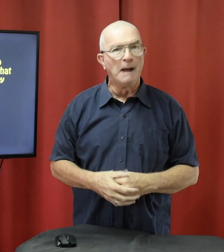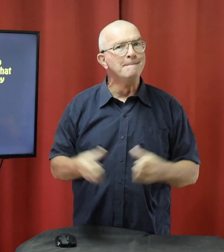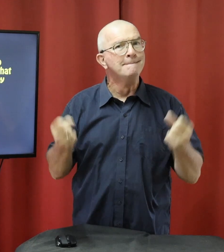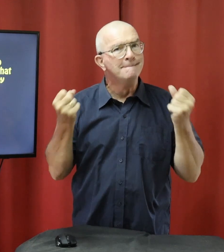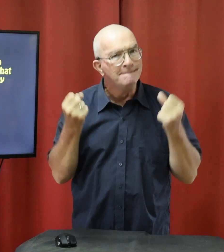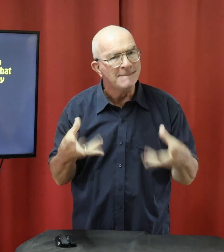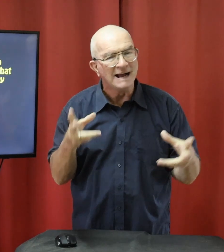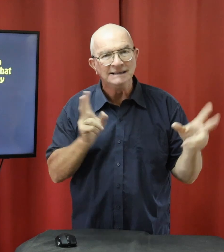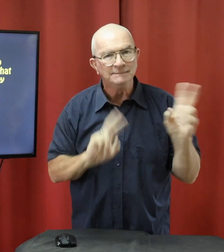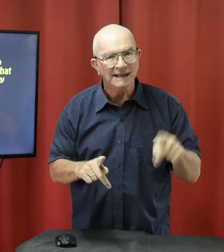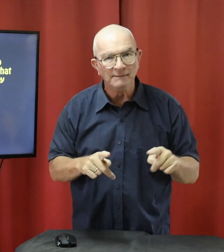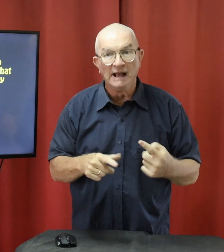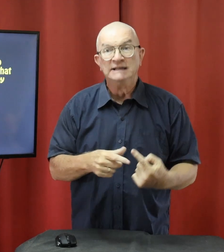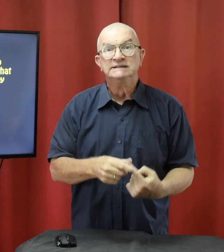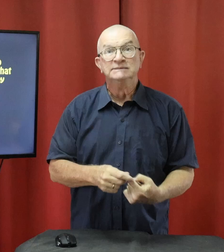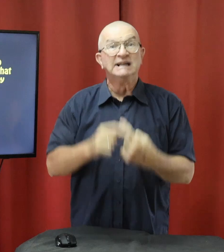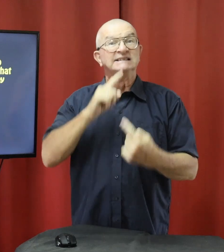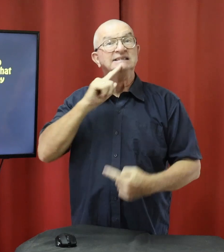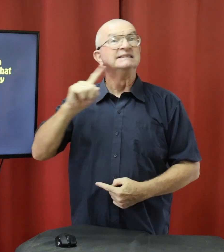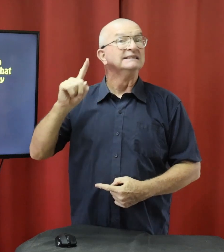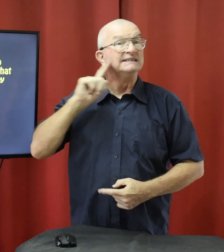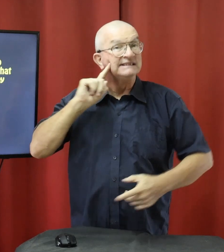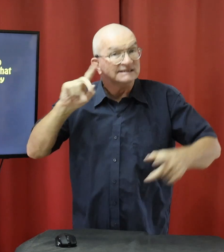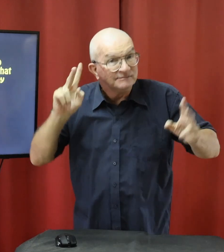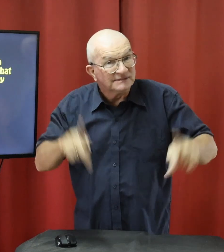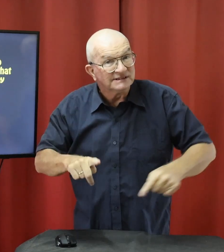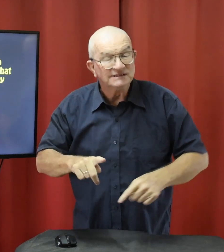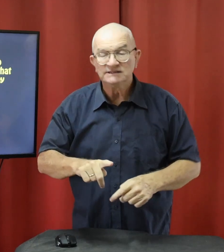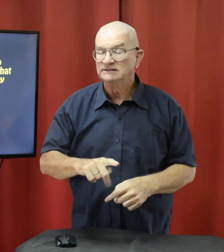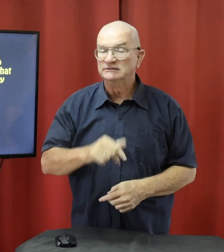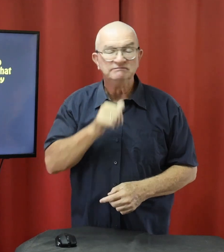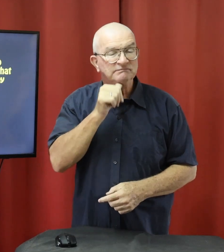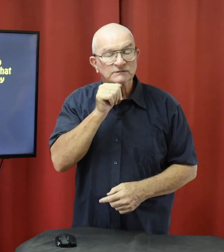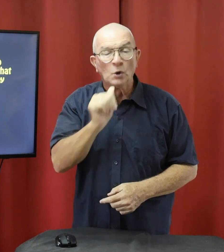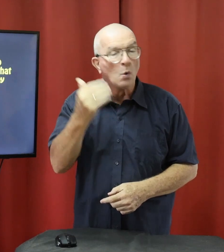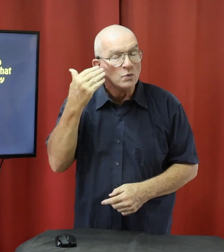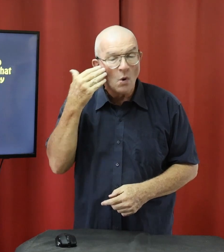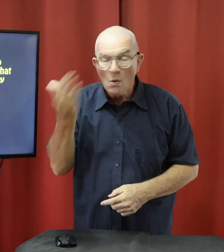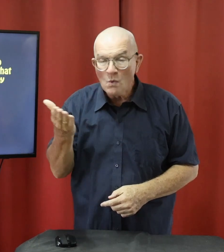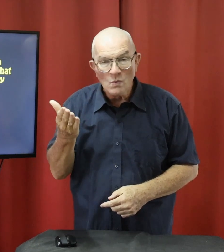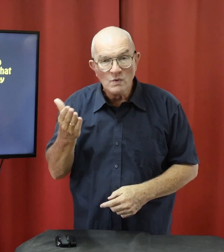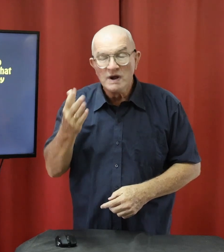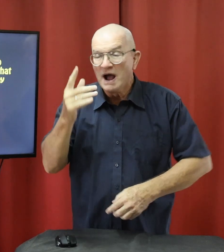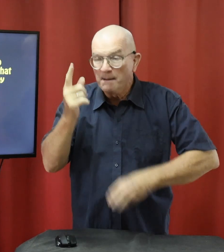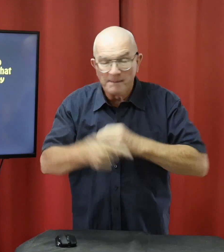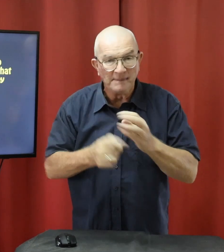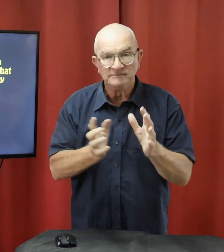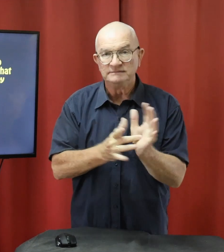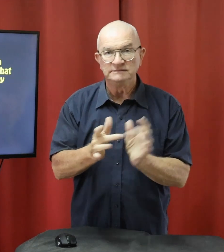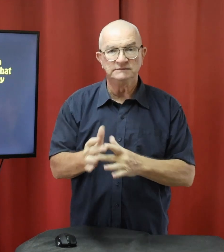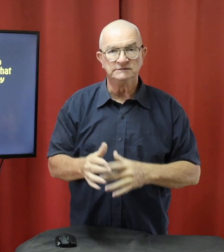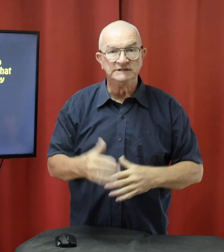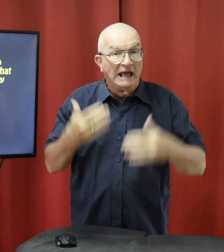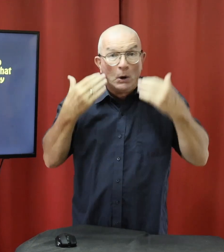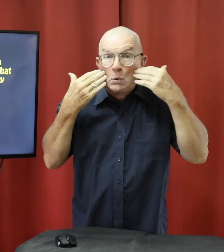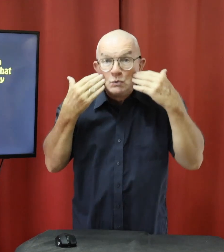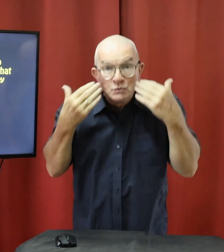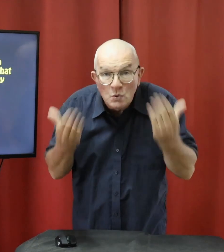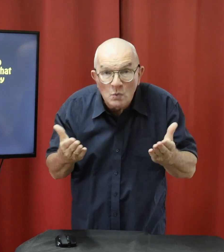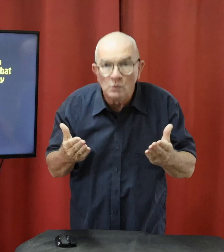heard. Many people, especially deaf persons, don't know about Jesus. They